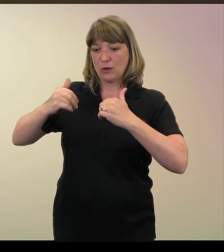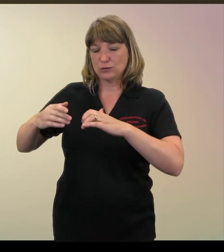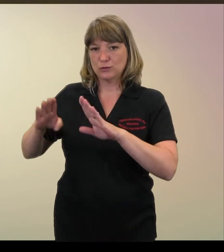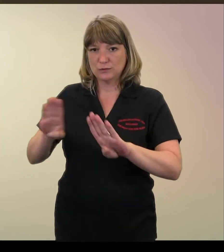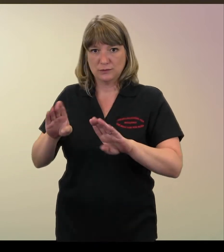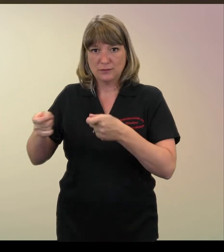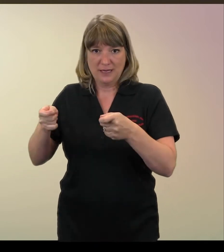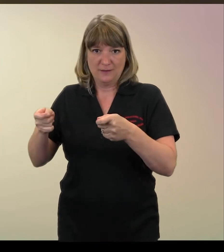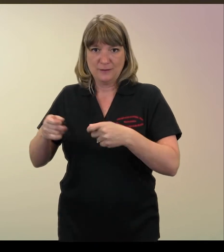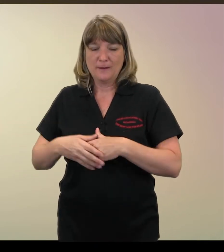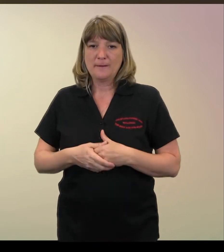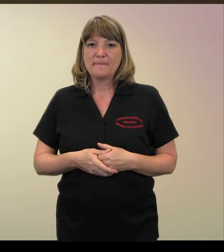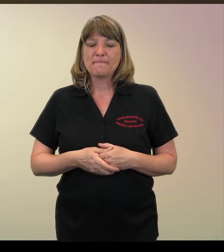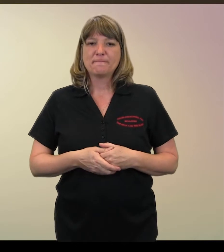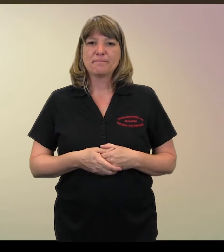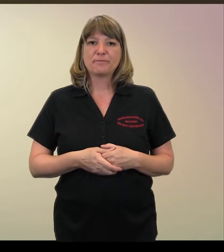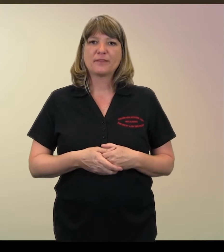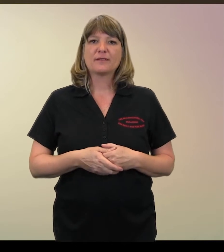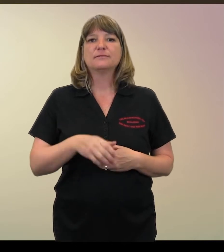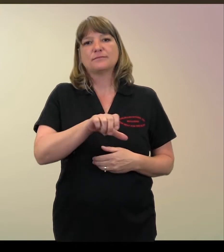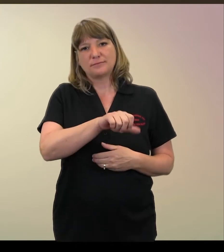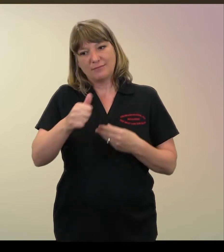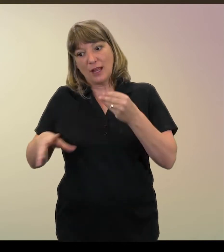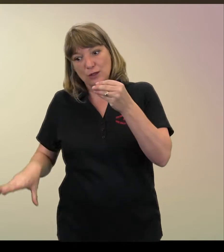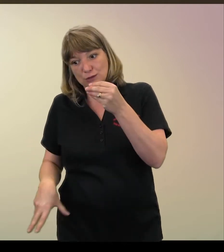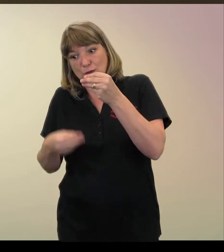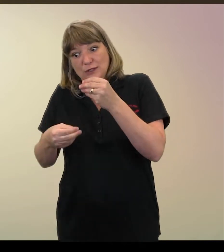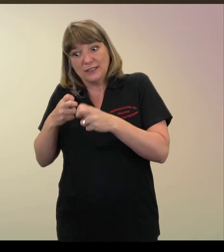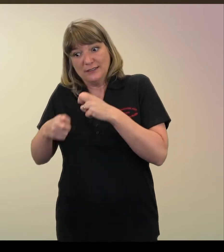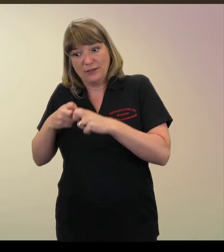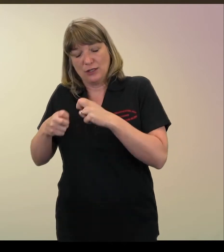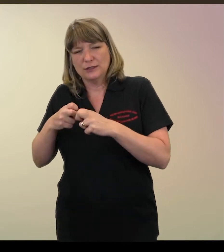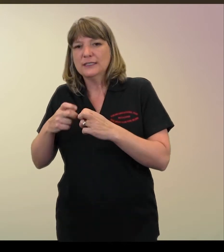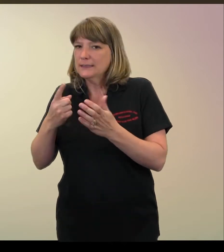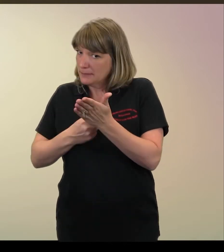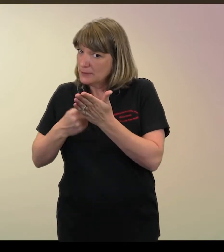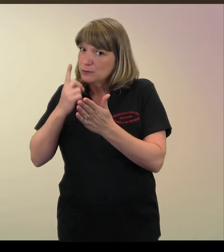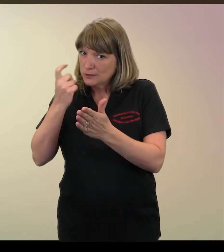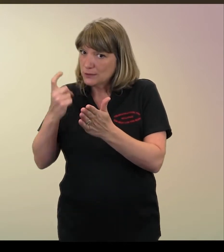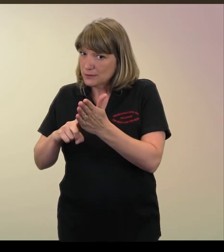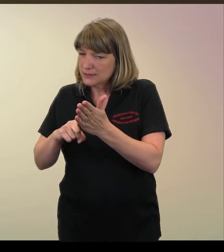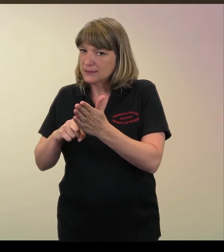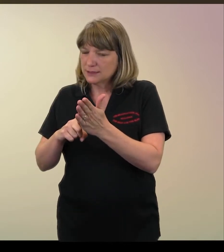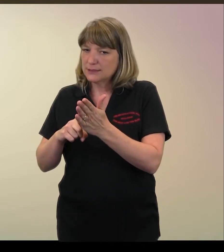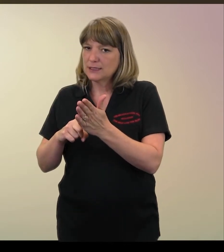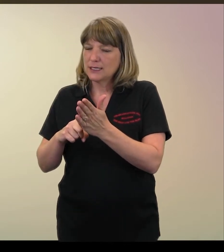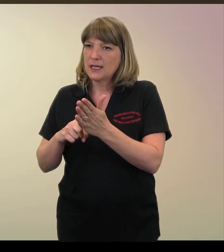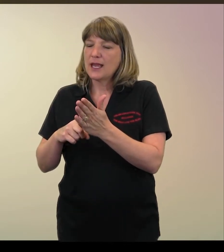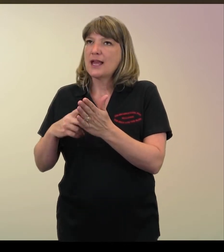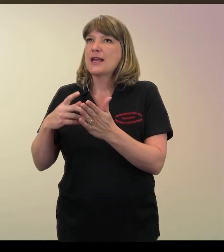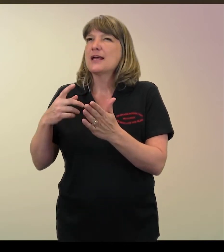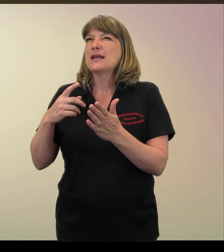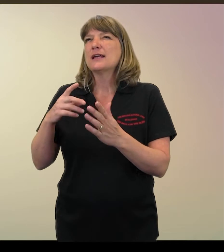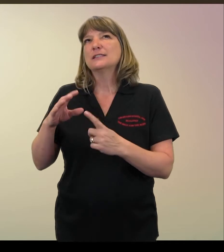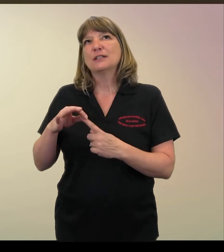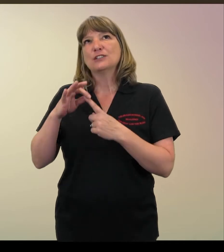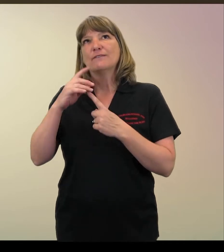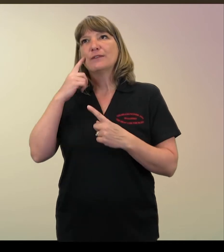in managing that behavior. So another associated difficulty that we sometimes see, especially as